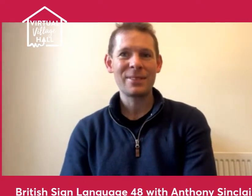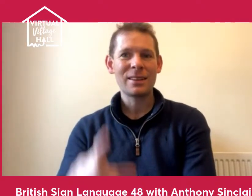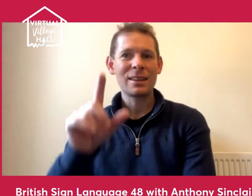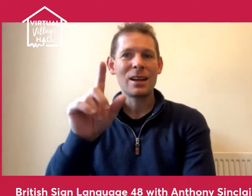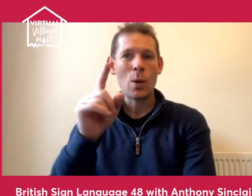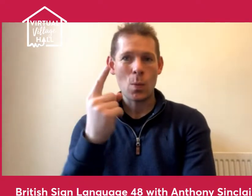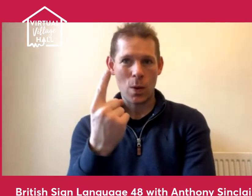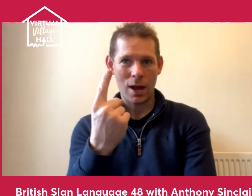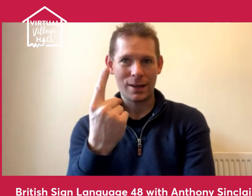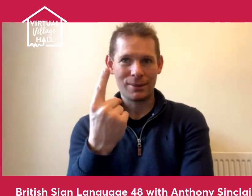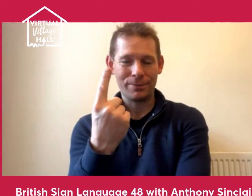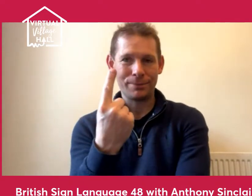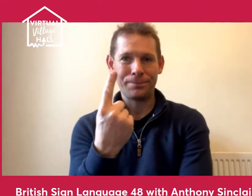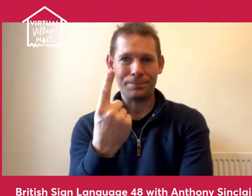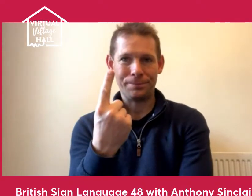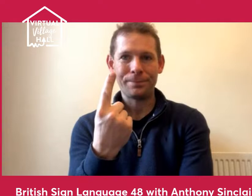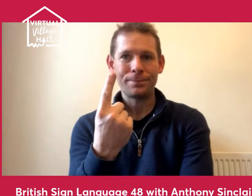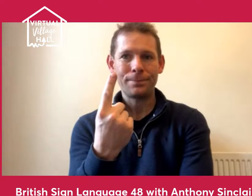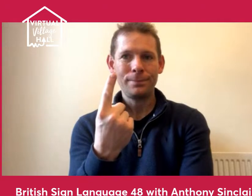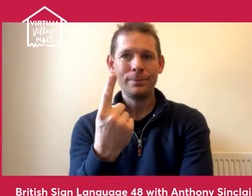follow along. So here we go. 1,